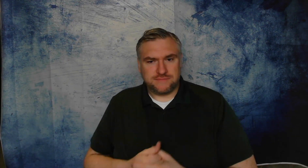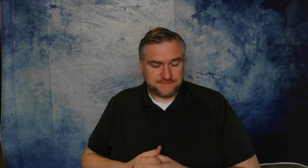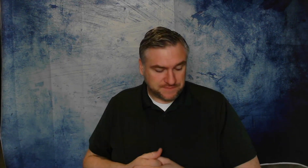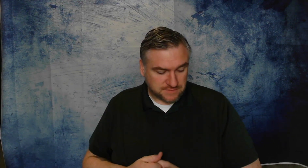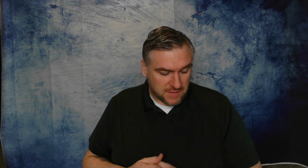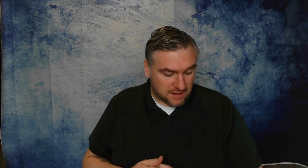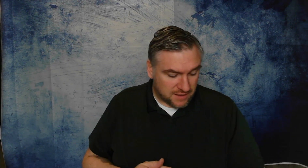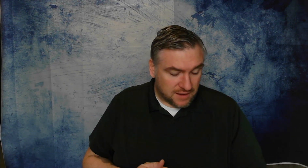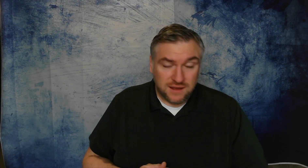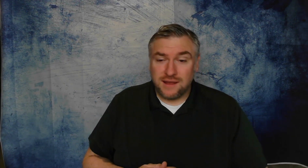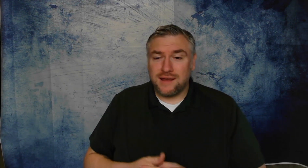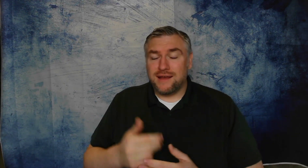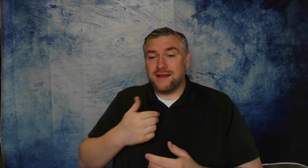that supportive relationship.